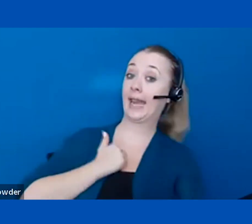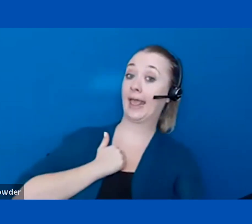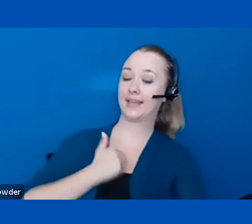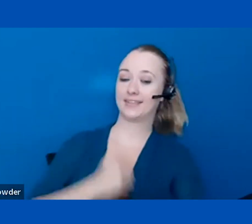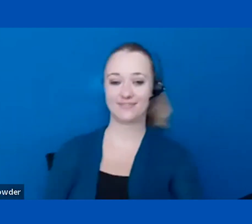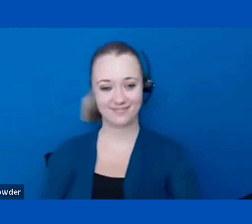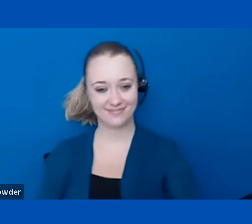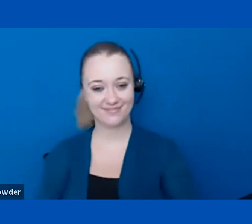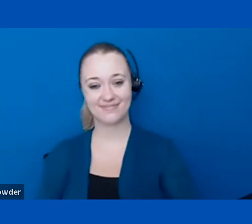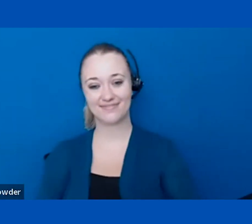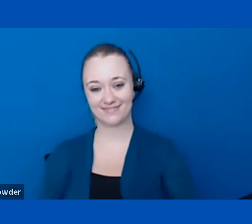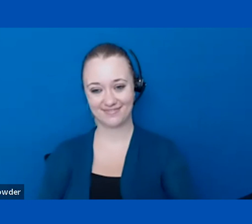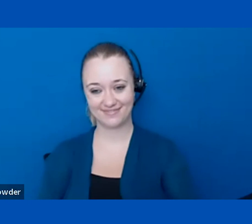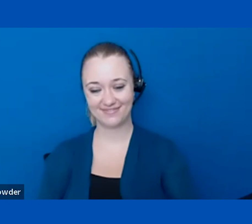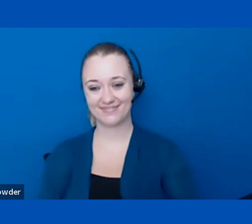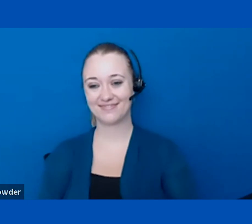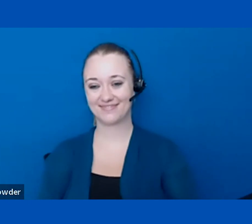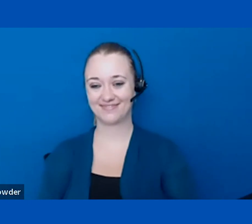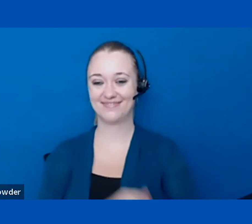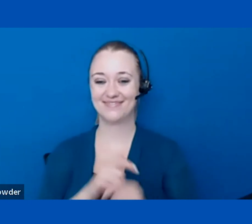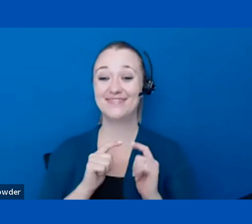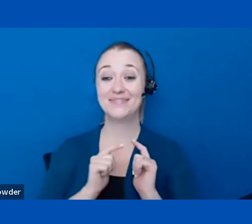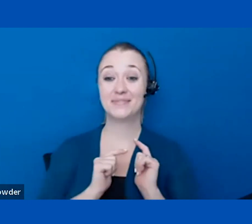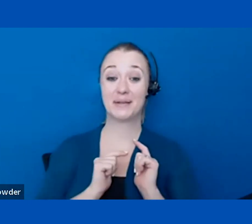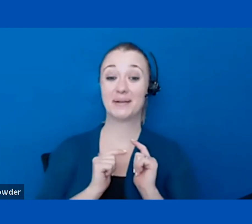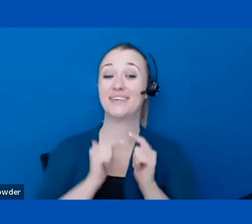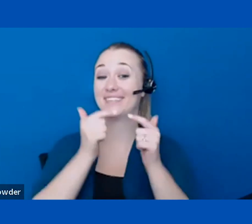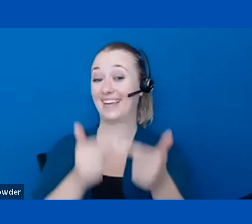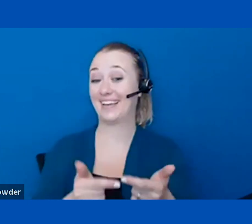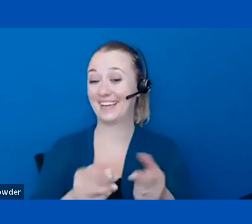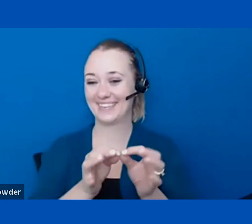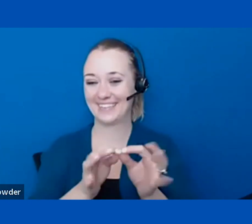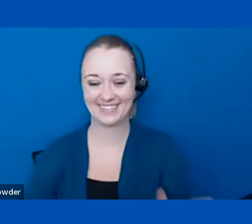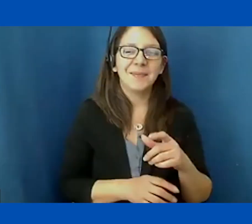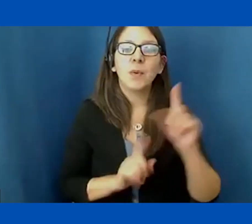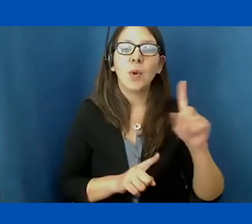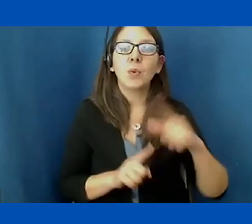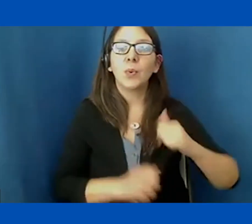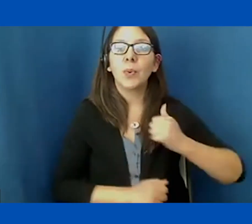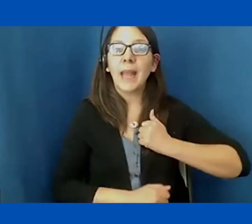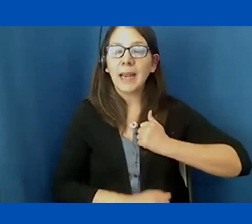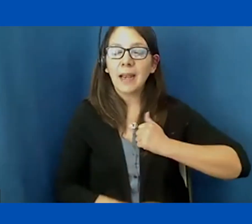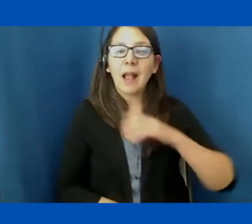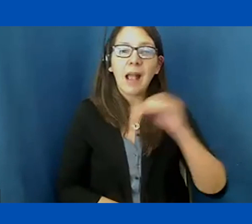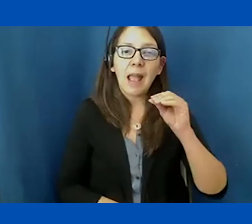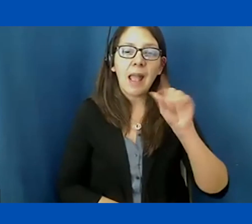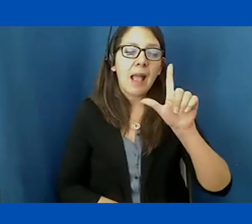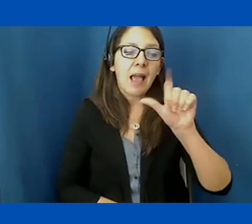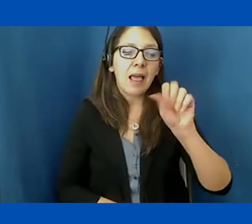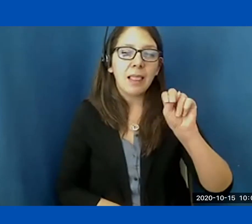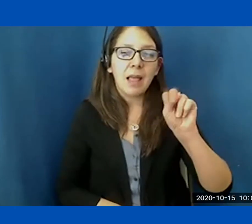I would love to go Let's go to Canada and London. Yeah. Drag racing in